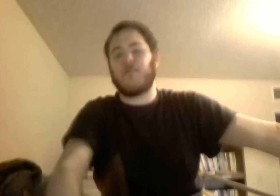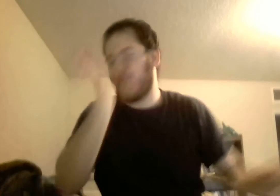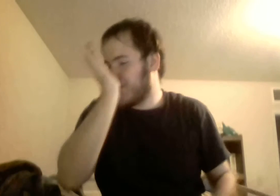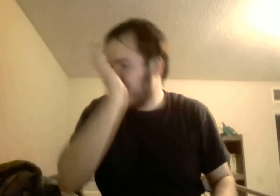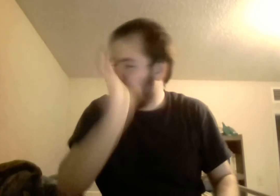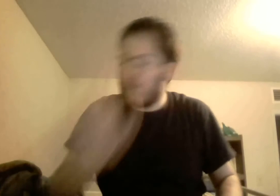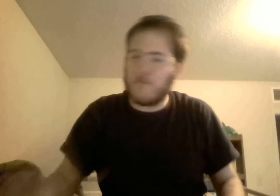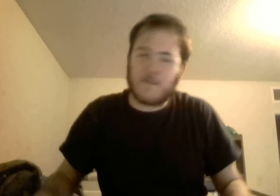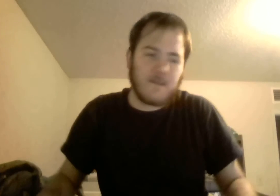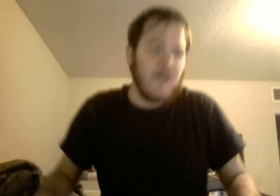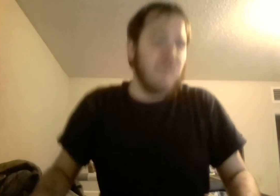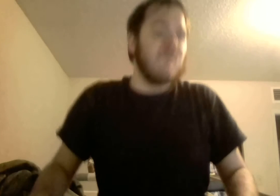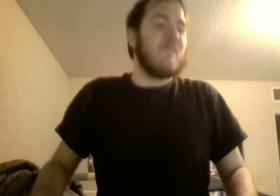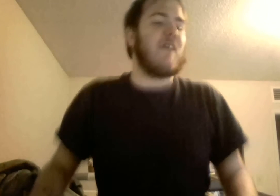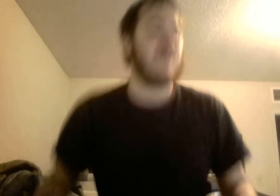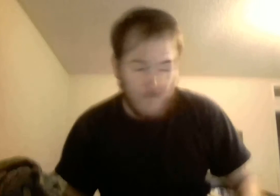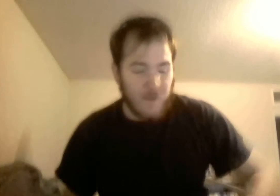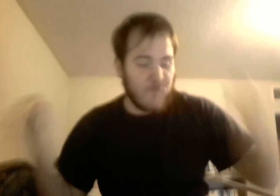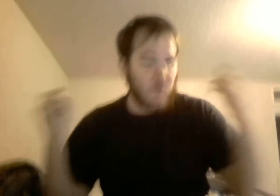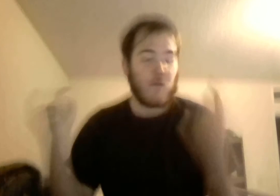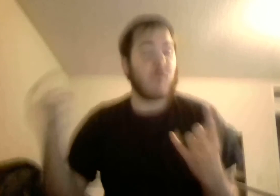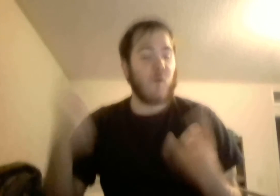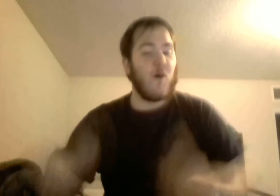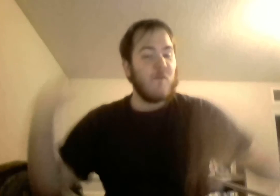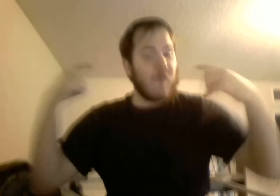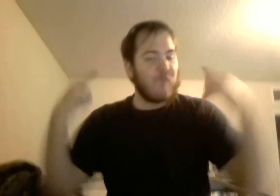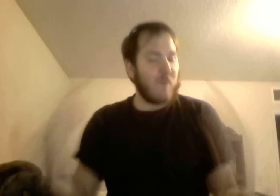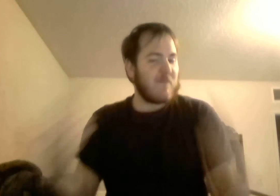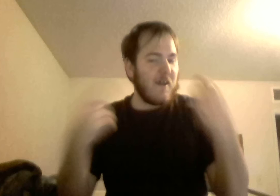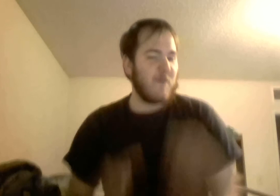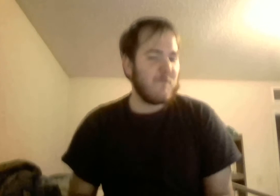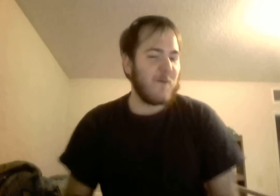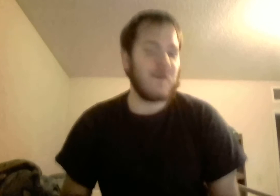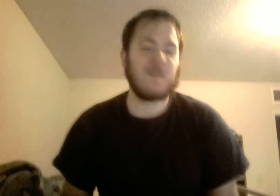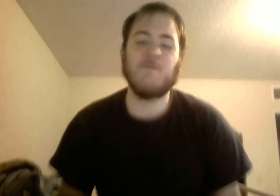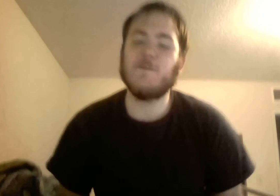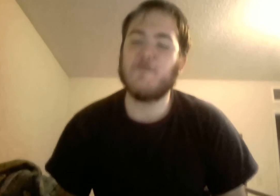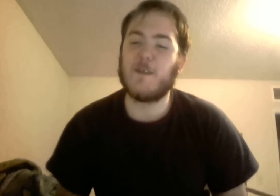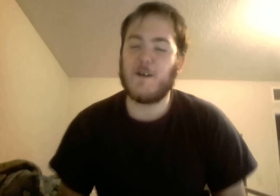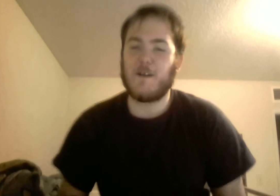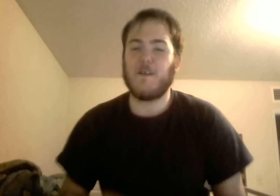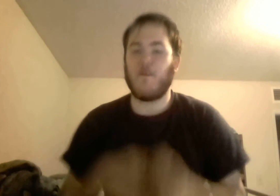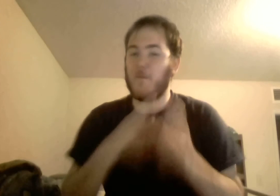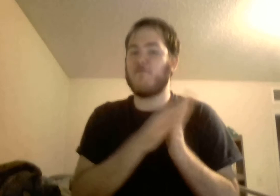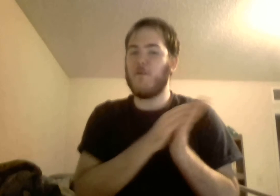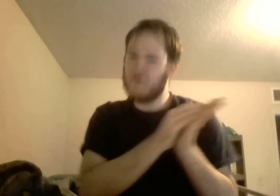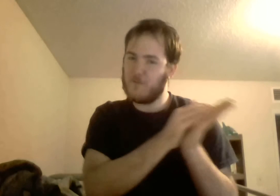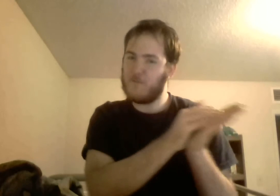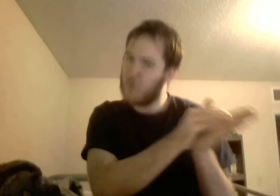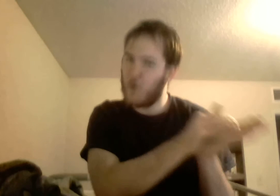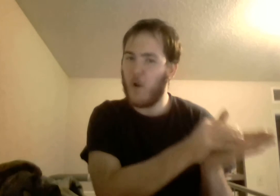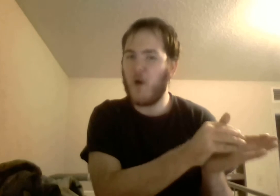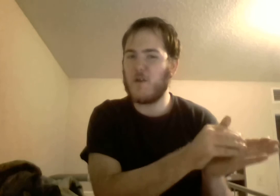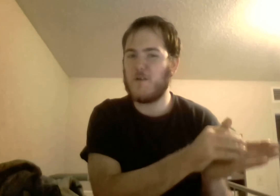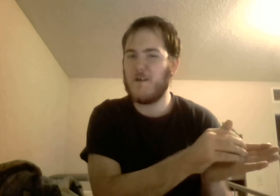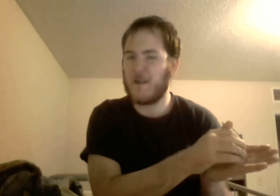gonna stop all of this. And next, once and for all, Barshai Best Pony simply because, Rainbow Dash won't do it for her honor. I gotta